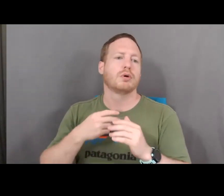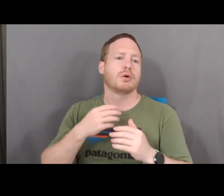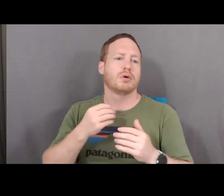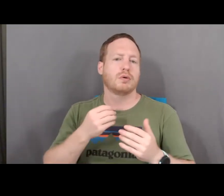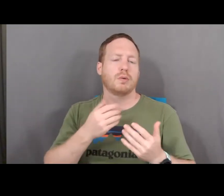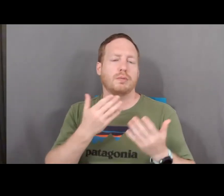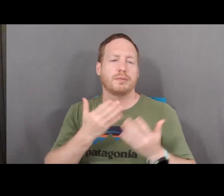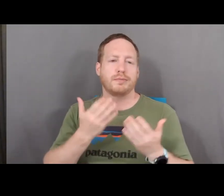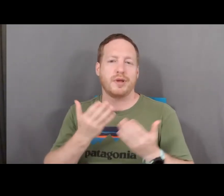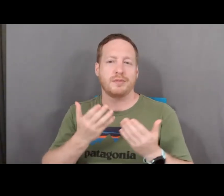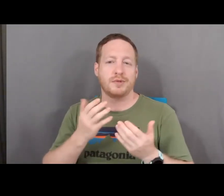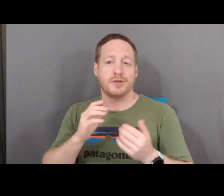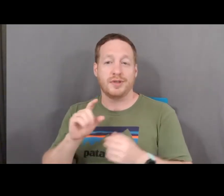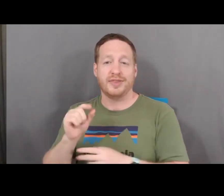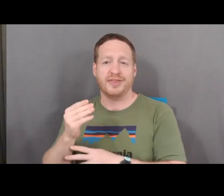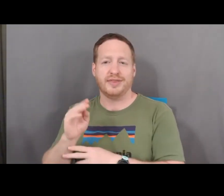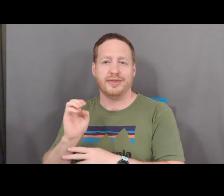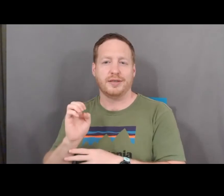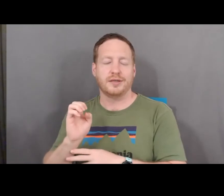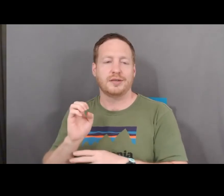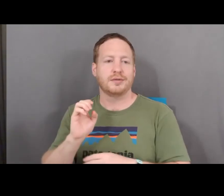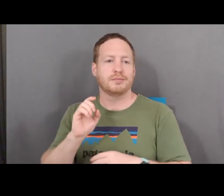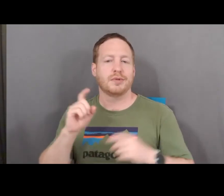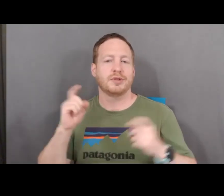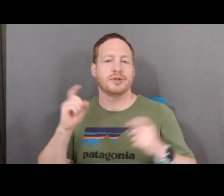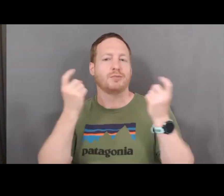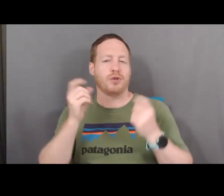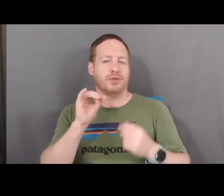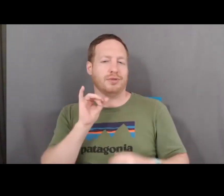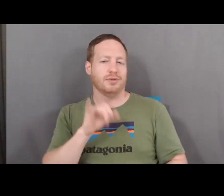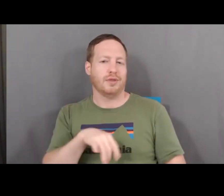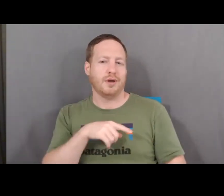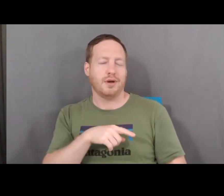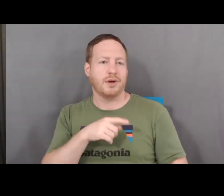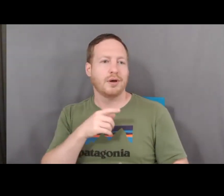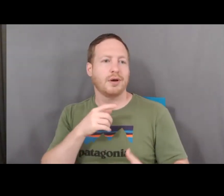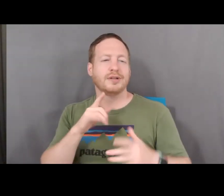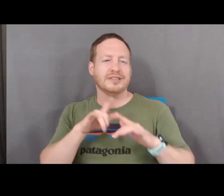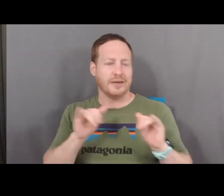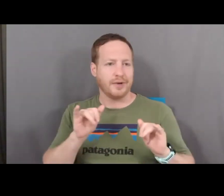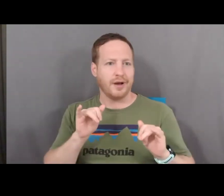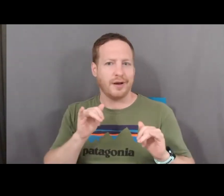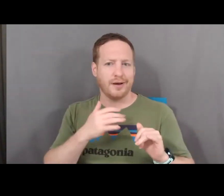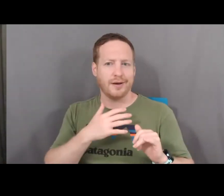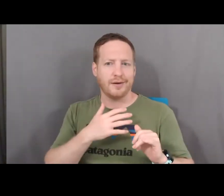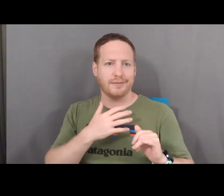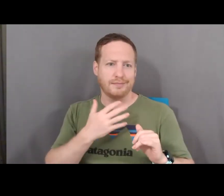are setting up this interpreter program. We're talking about health equity. And I'm wondering if the theme could be celebrating that. And at the